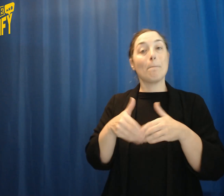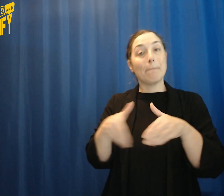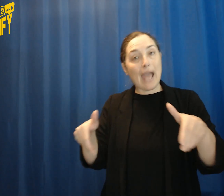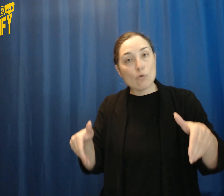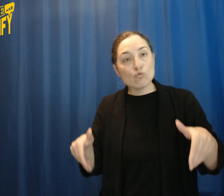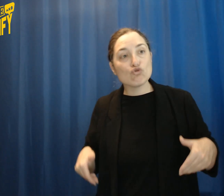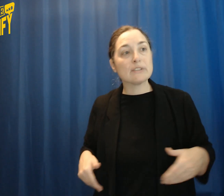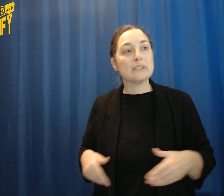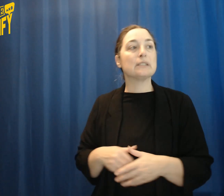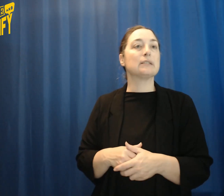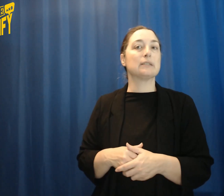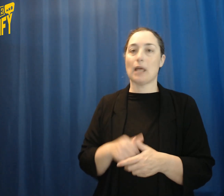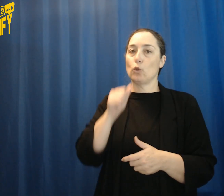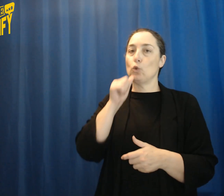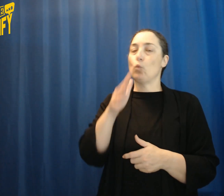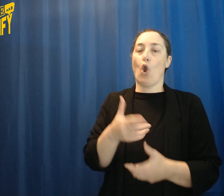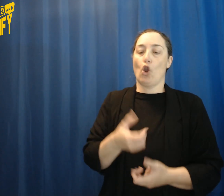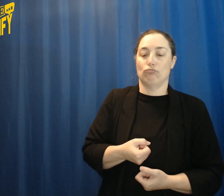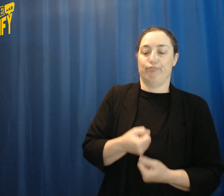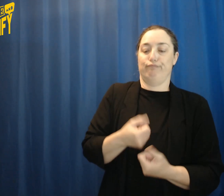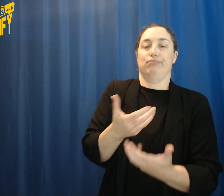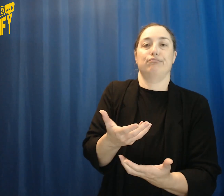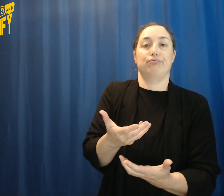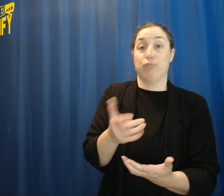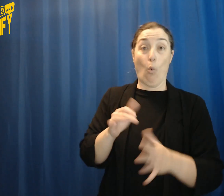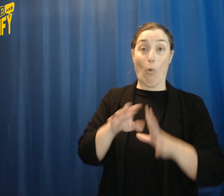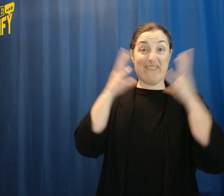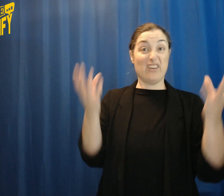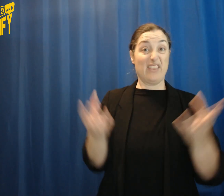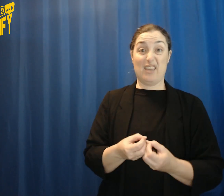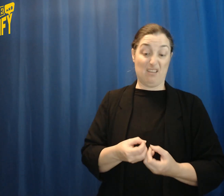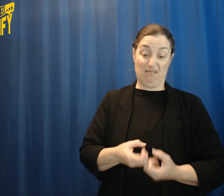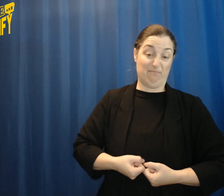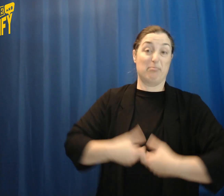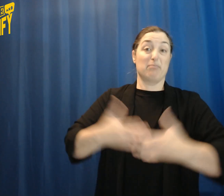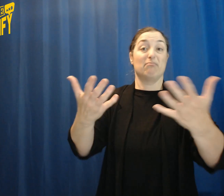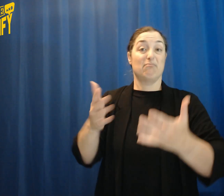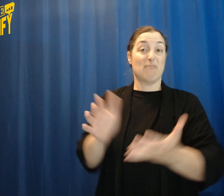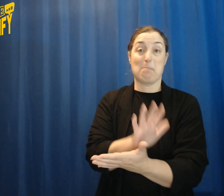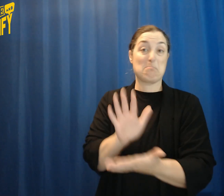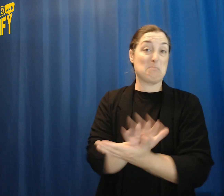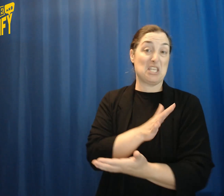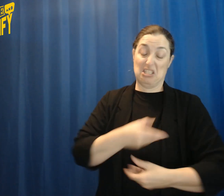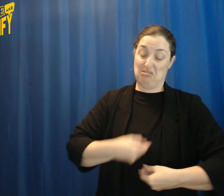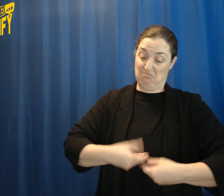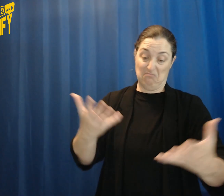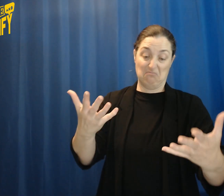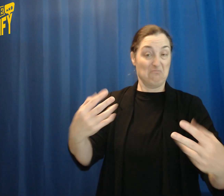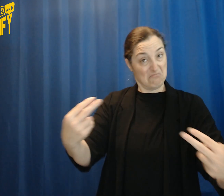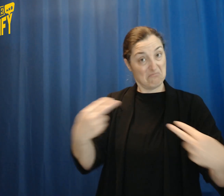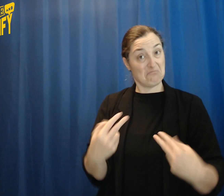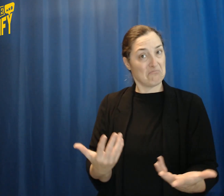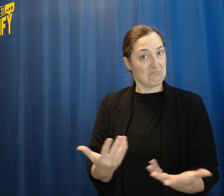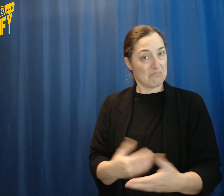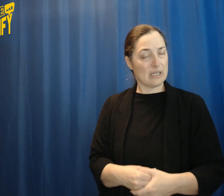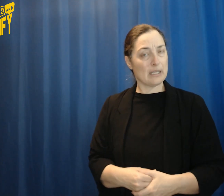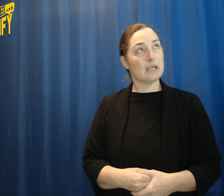wouldn't explore through your art? Or is everything there to be dealt with? Um, Everything's up for